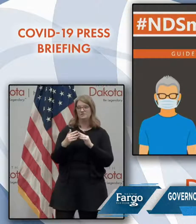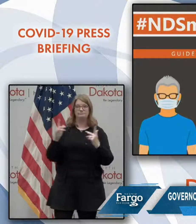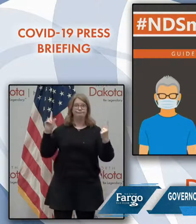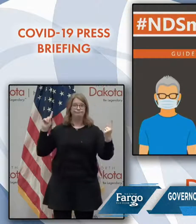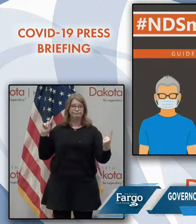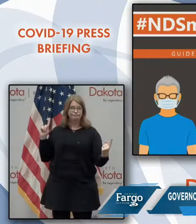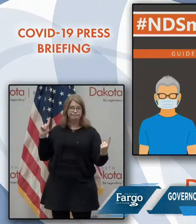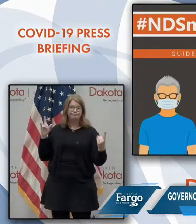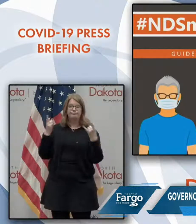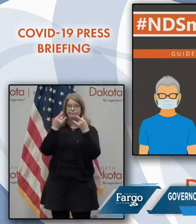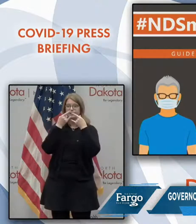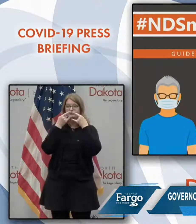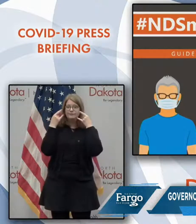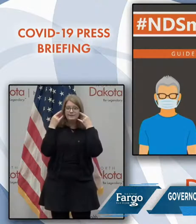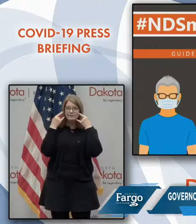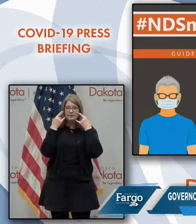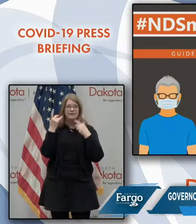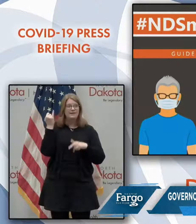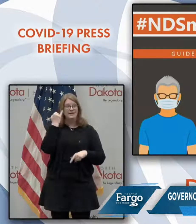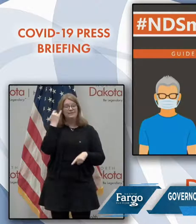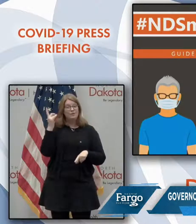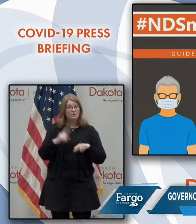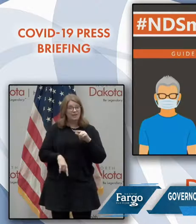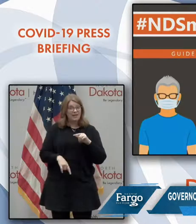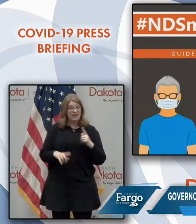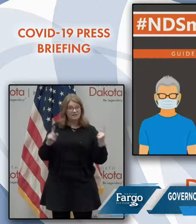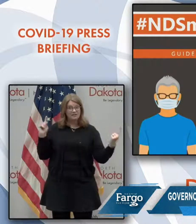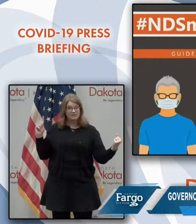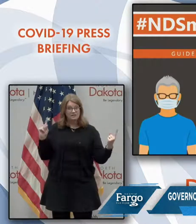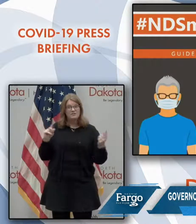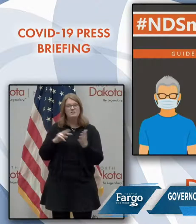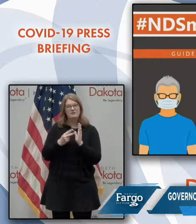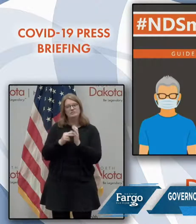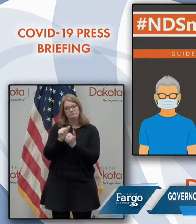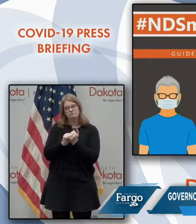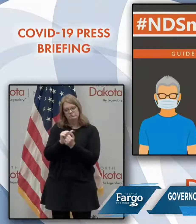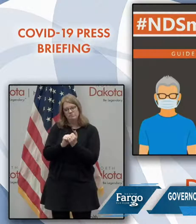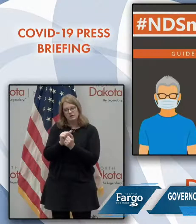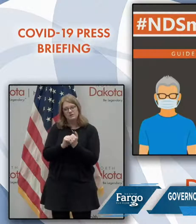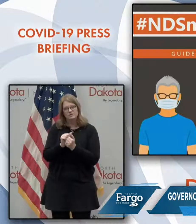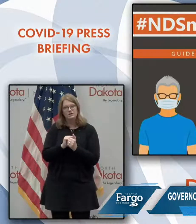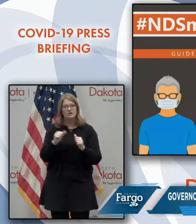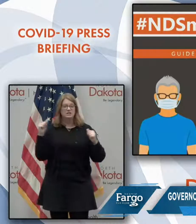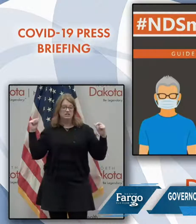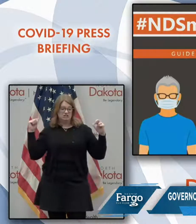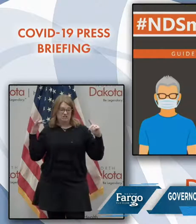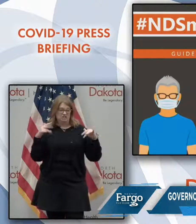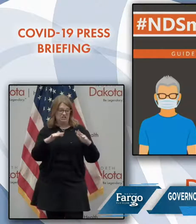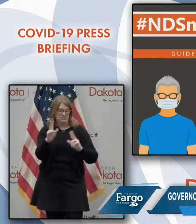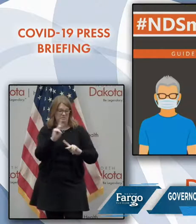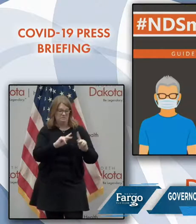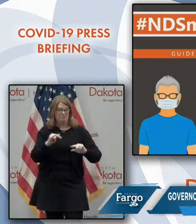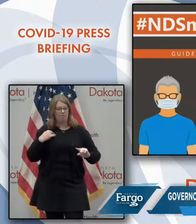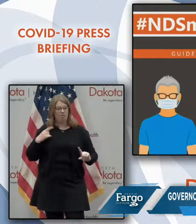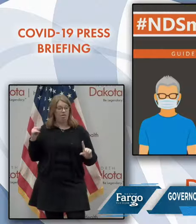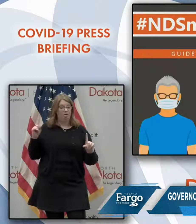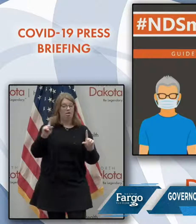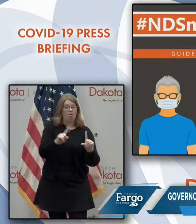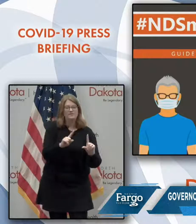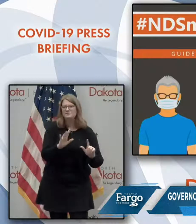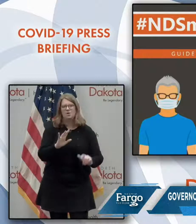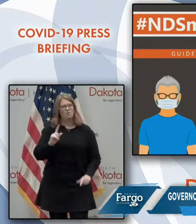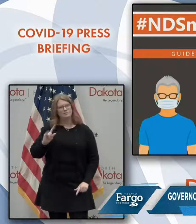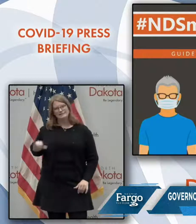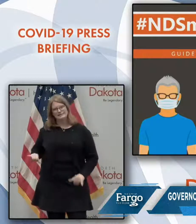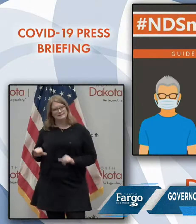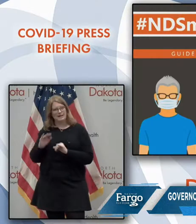wear a face covering. If you can't socially distance, wash your hands frequently, avoid large gatherings, and stay home if you're sick. And let